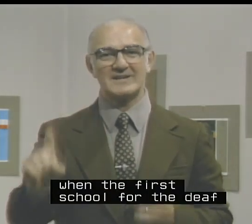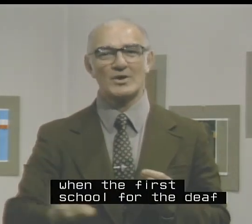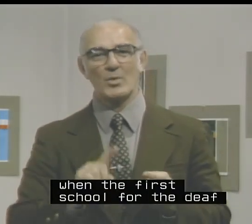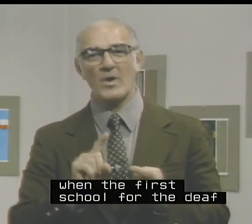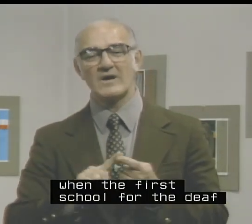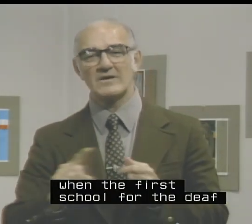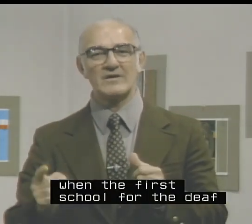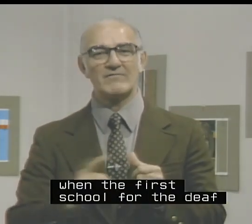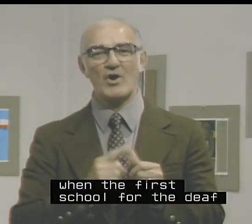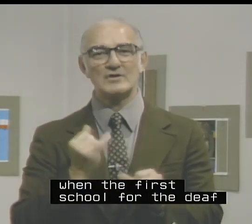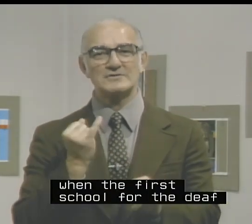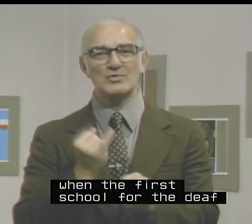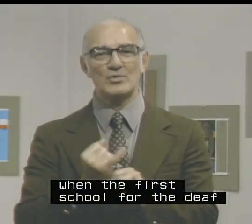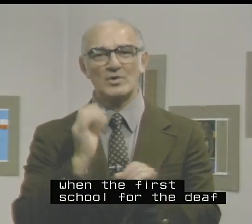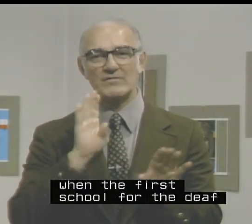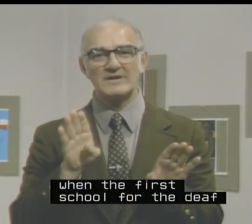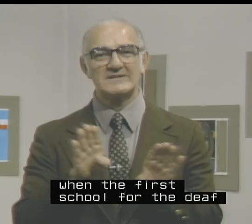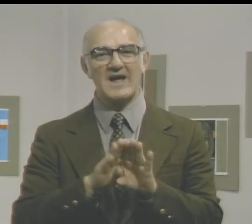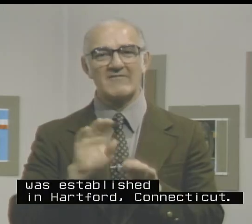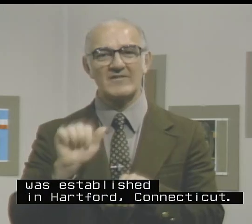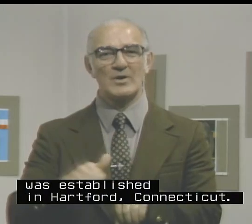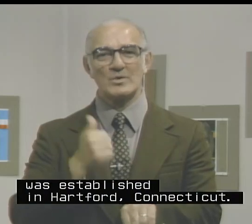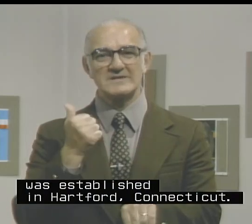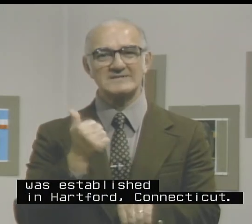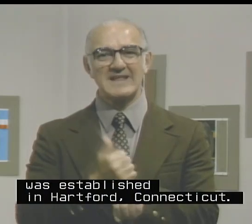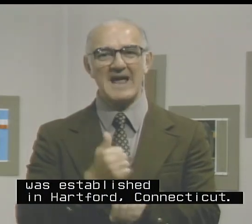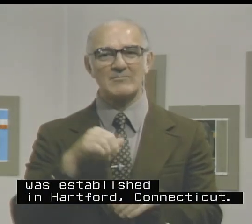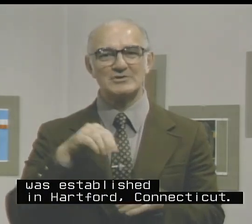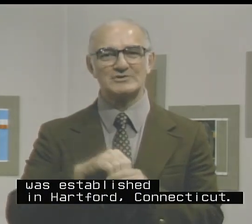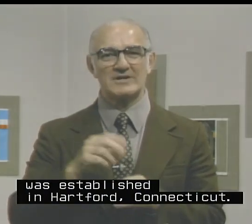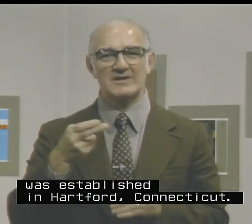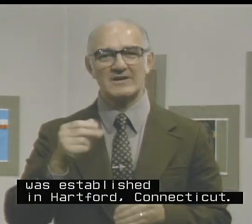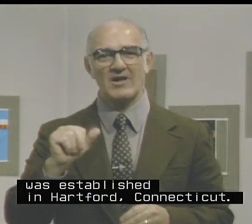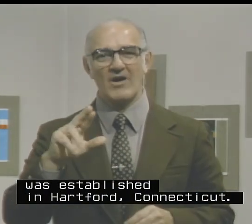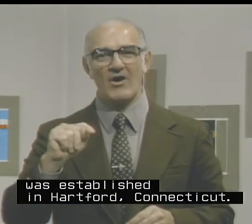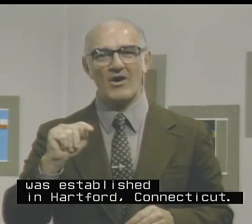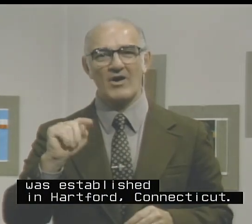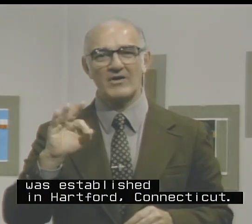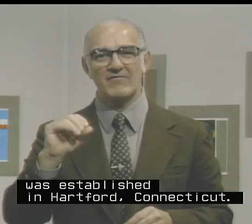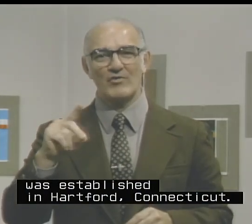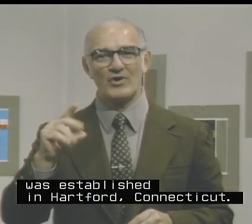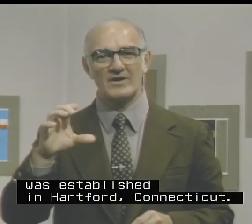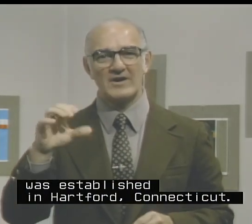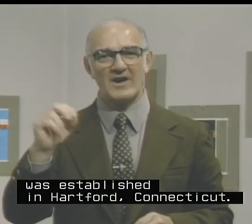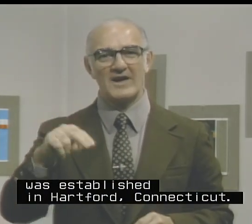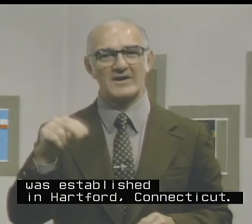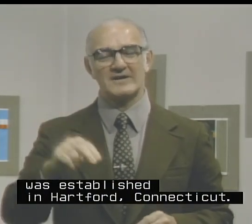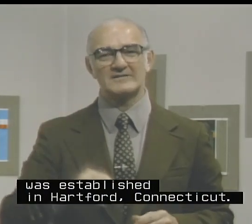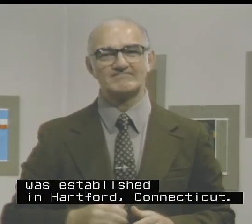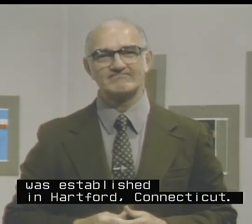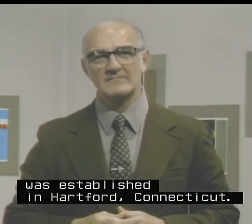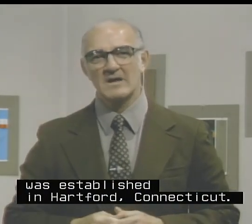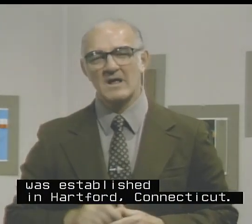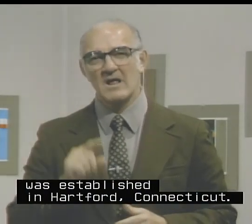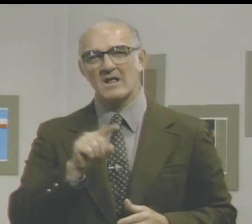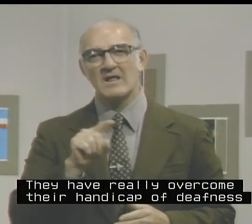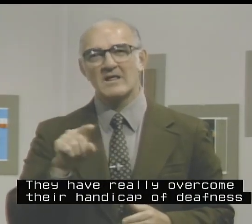1817, when the first school for the deaf was established in Hartford, Connecticut.